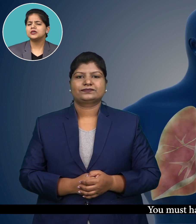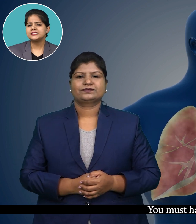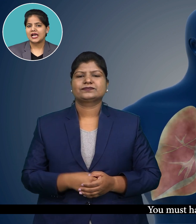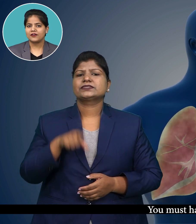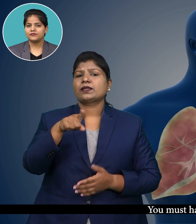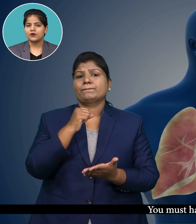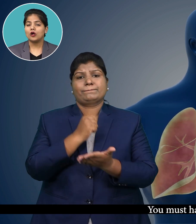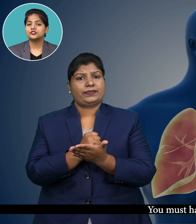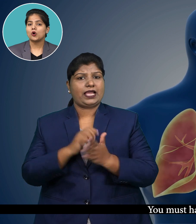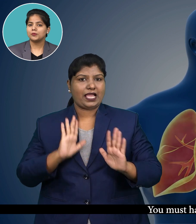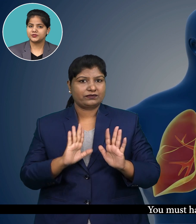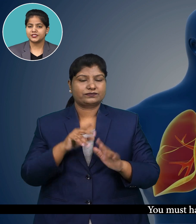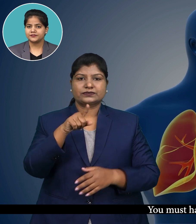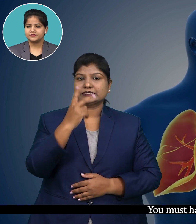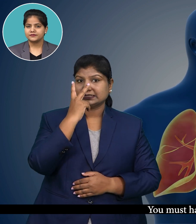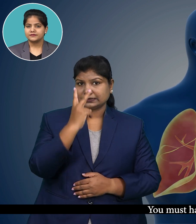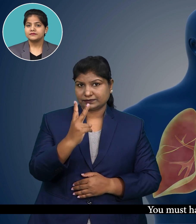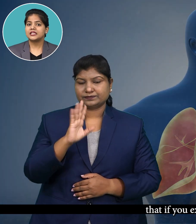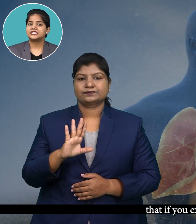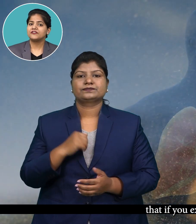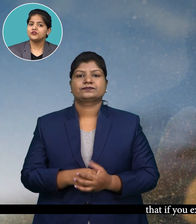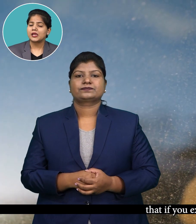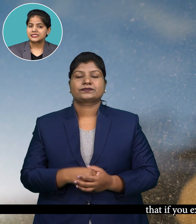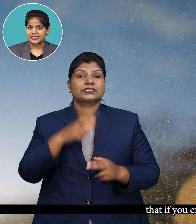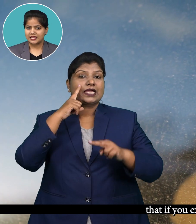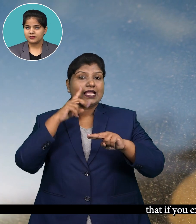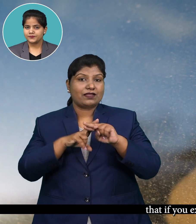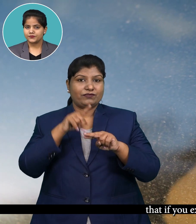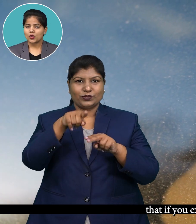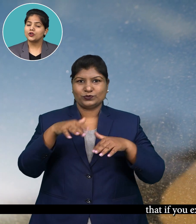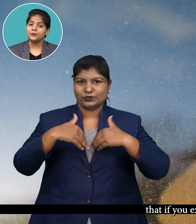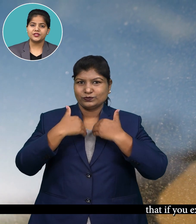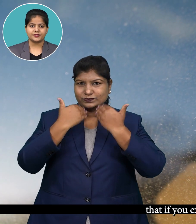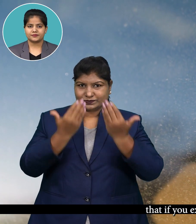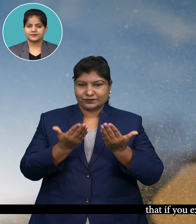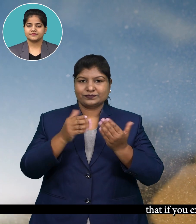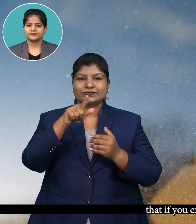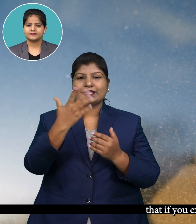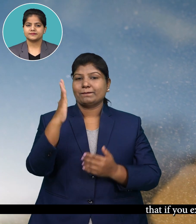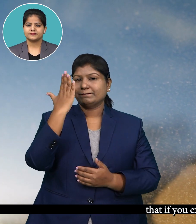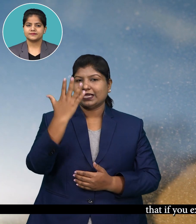You must have also observed that if you exhale on a mirror,